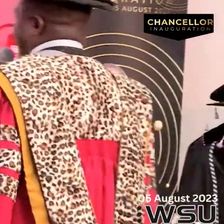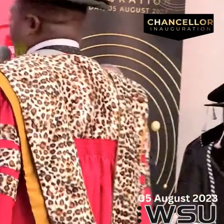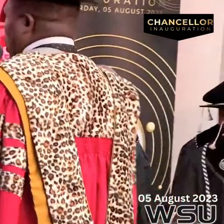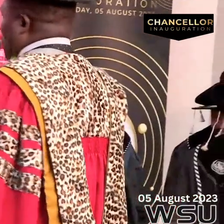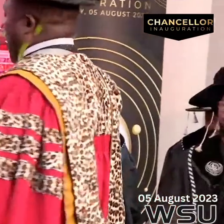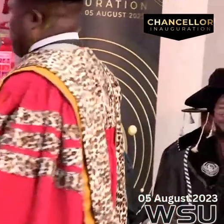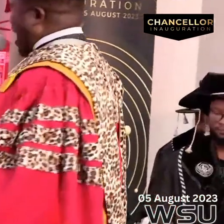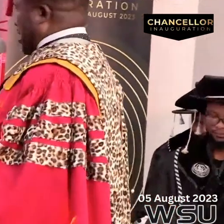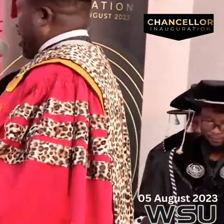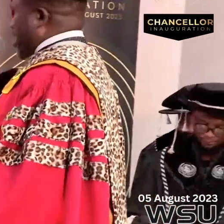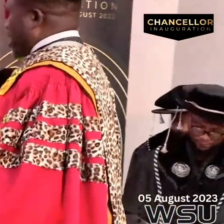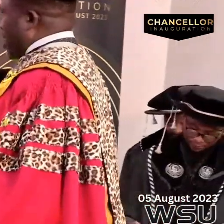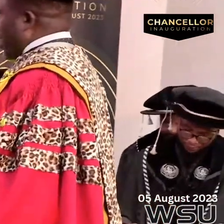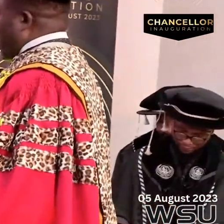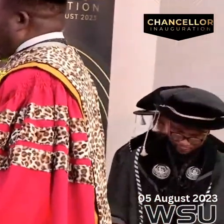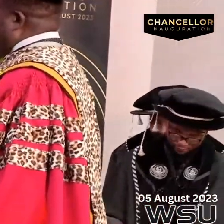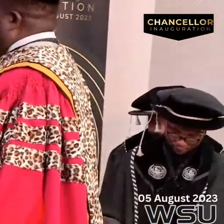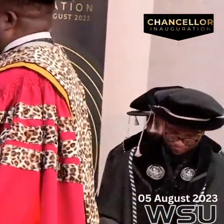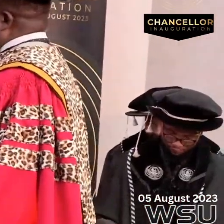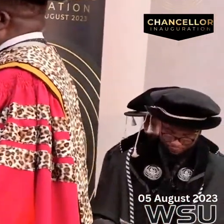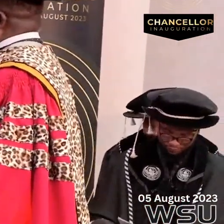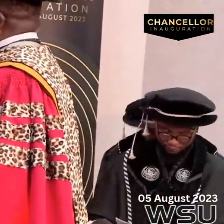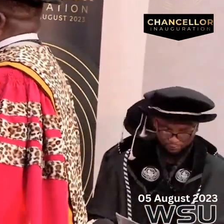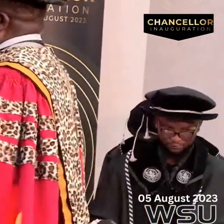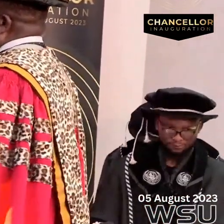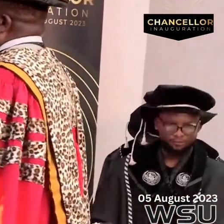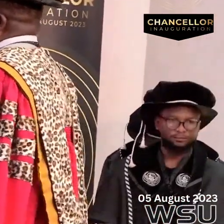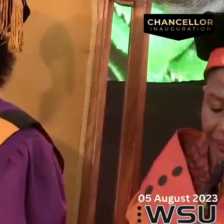I want to be a person